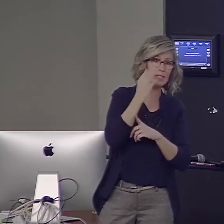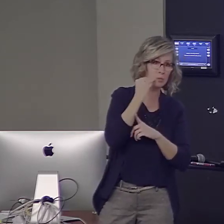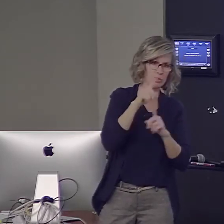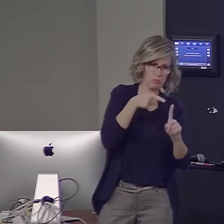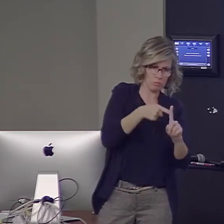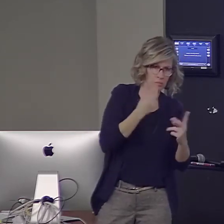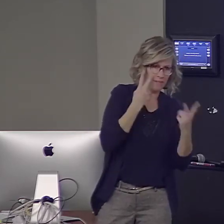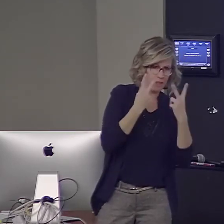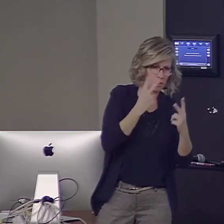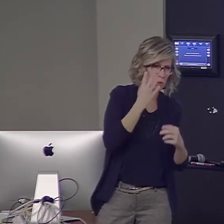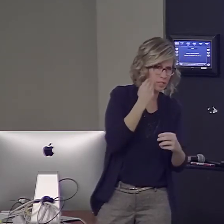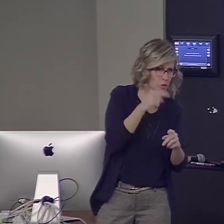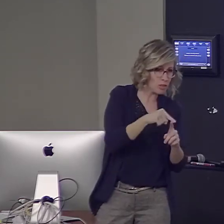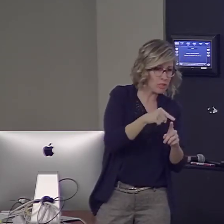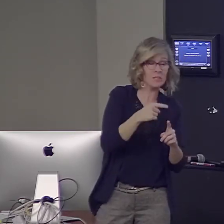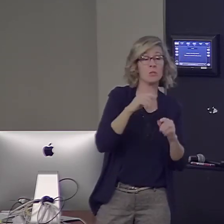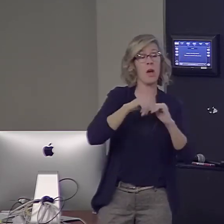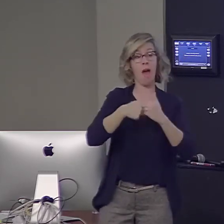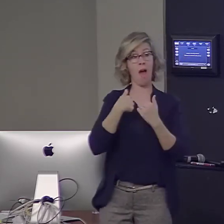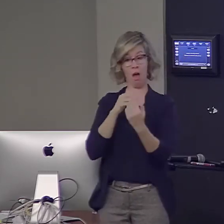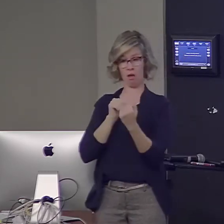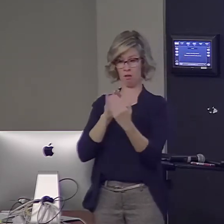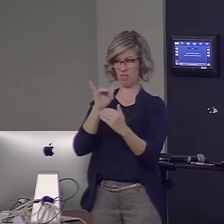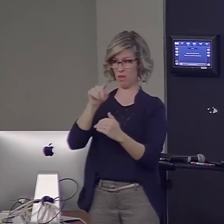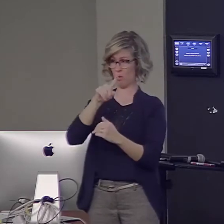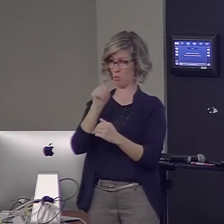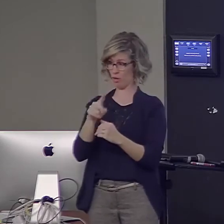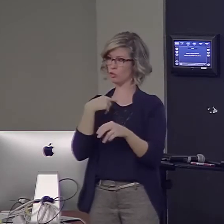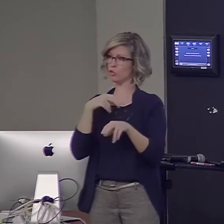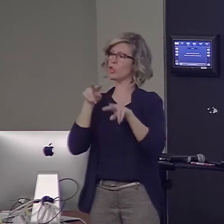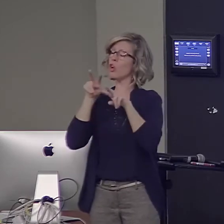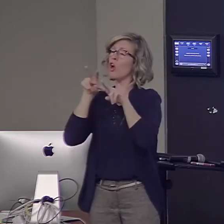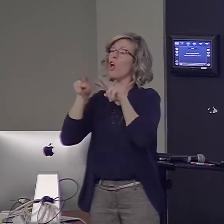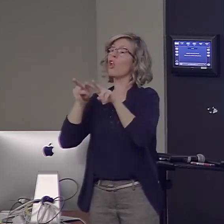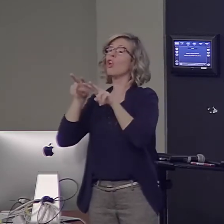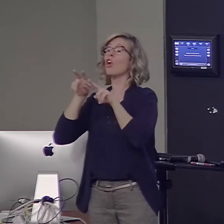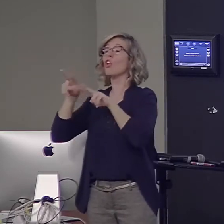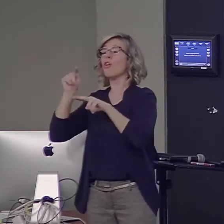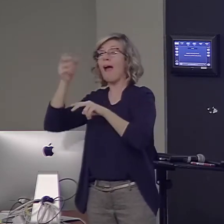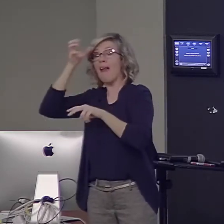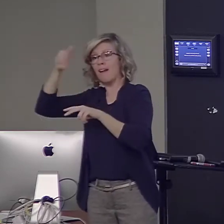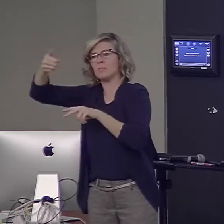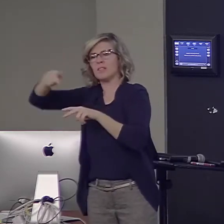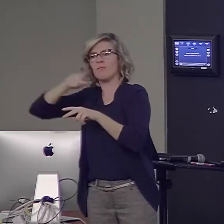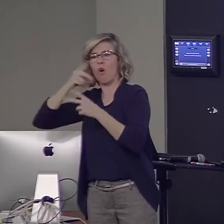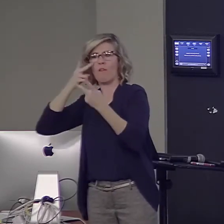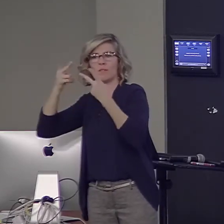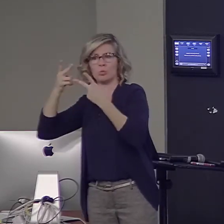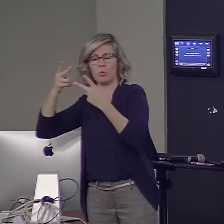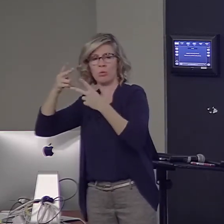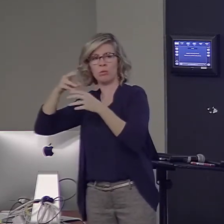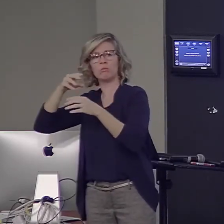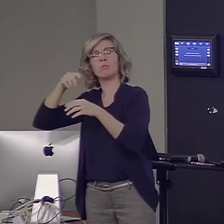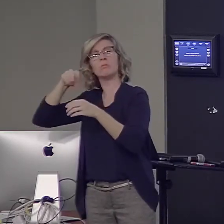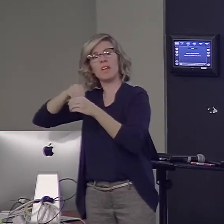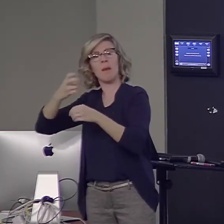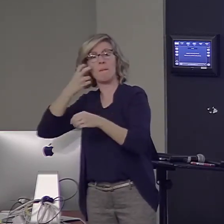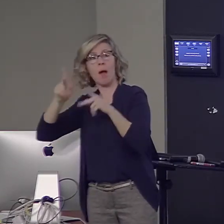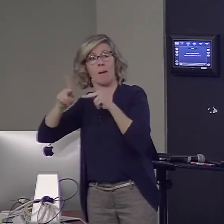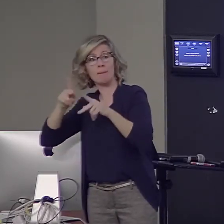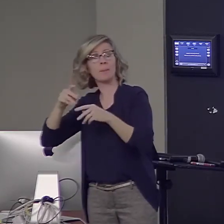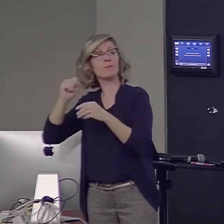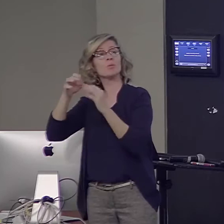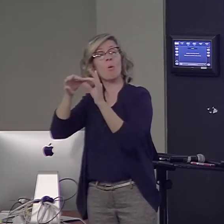the way that I'm going to try to approach this problem is by looking at visual concepts in people who are blind. So concepts of seeing and light